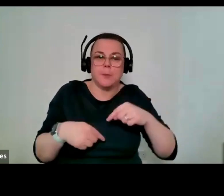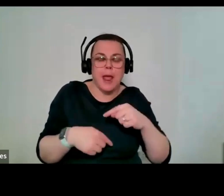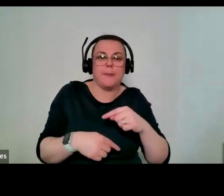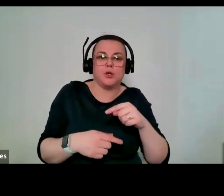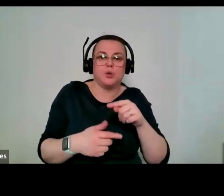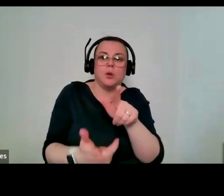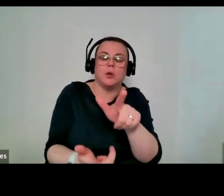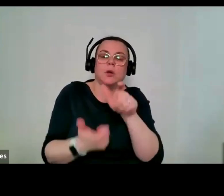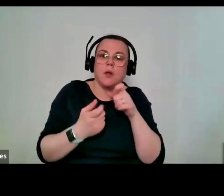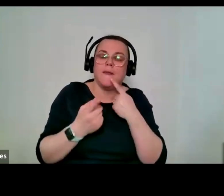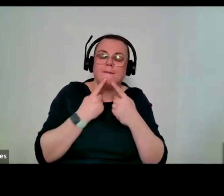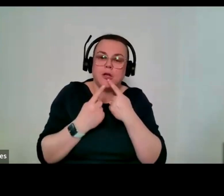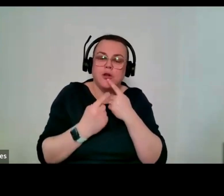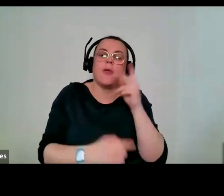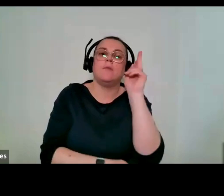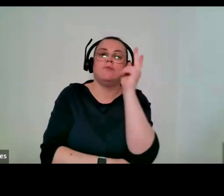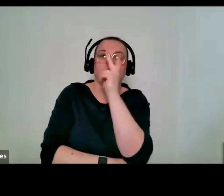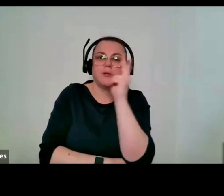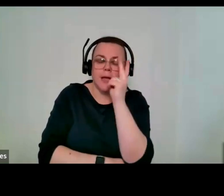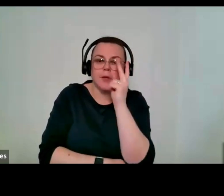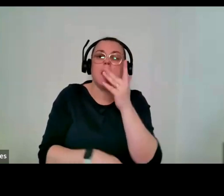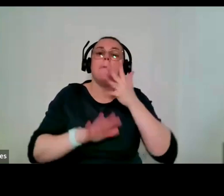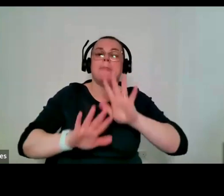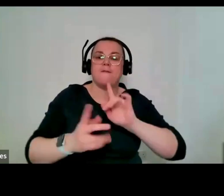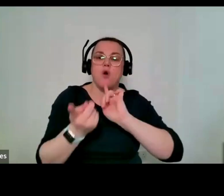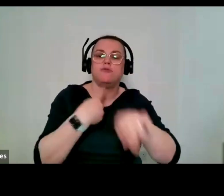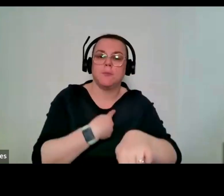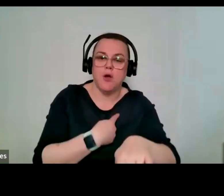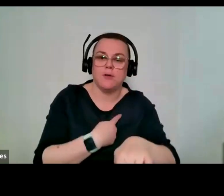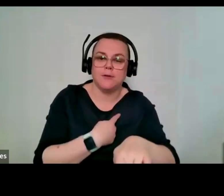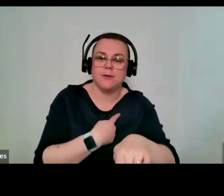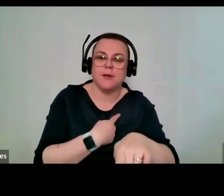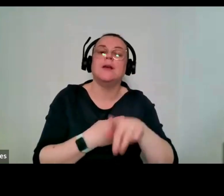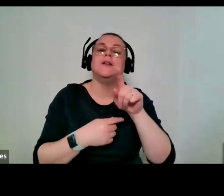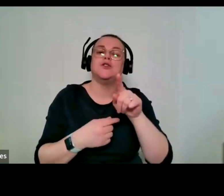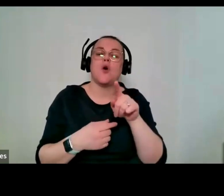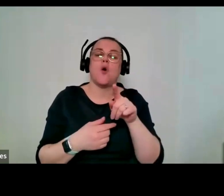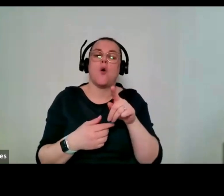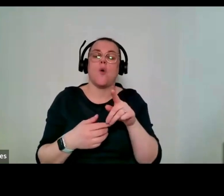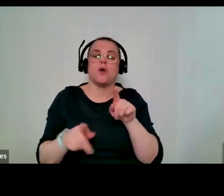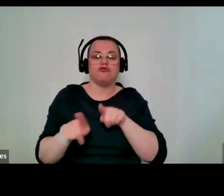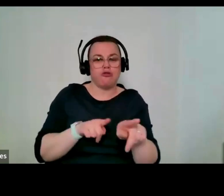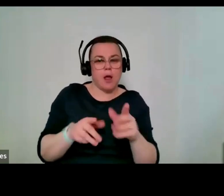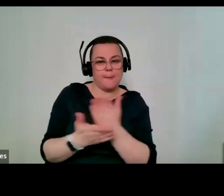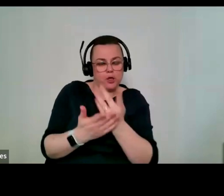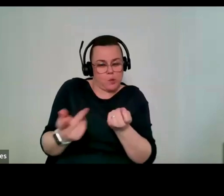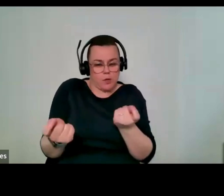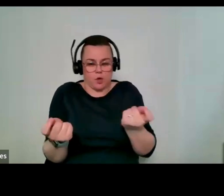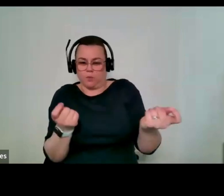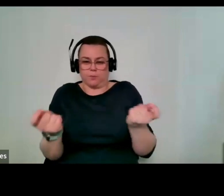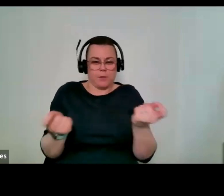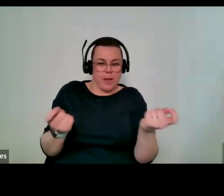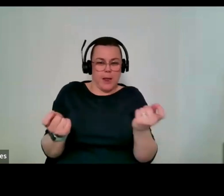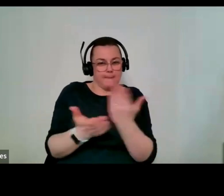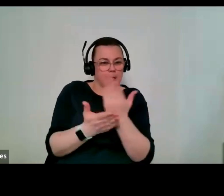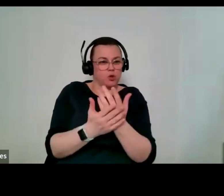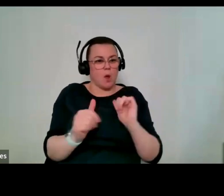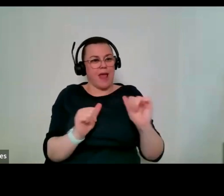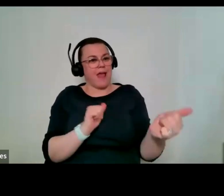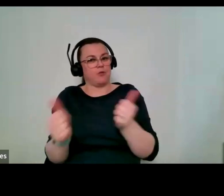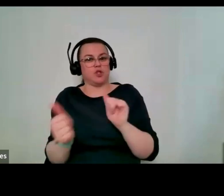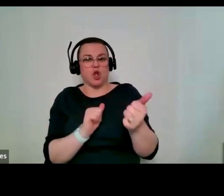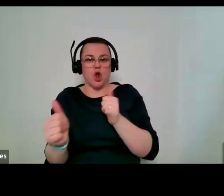been said before I can respond. So just sort of read the room and just make sure that everyone had a time